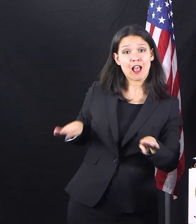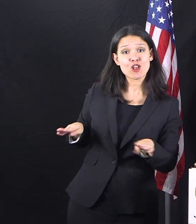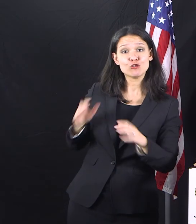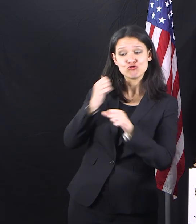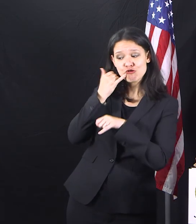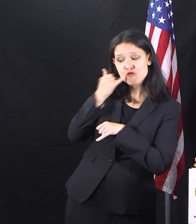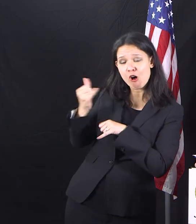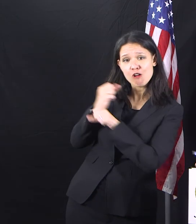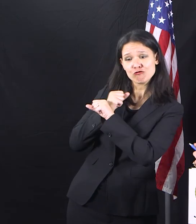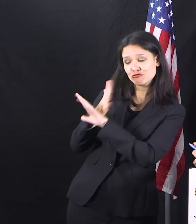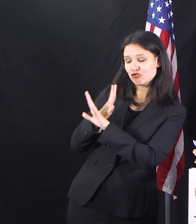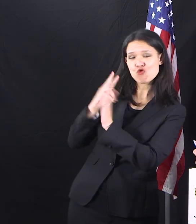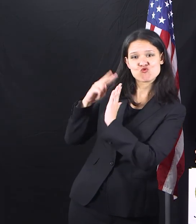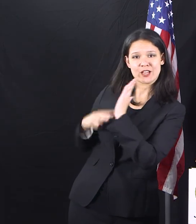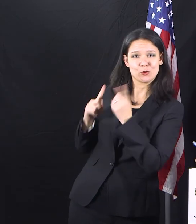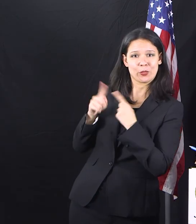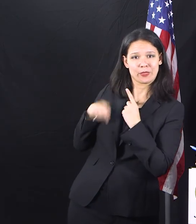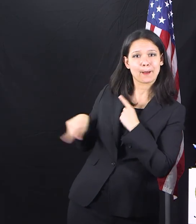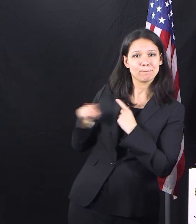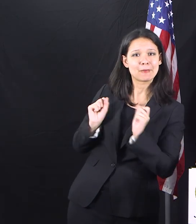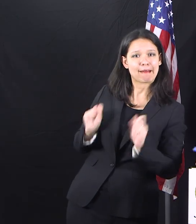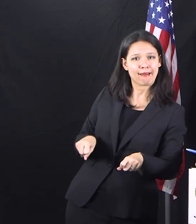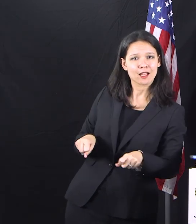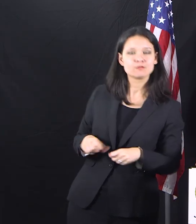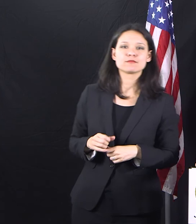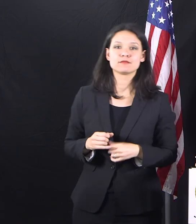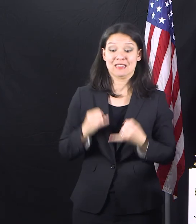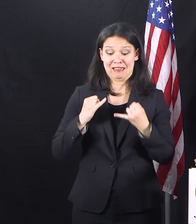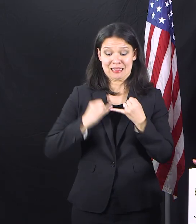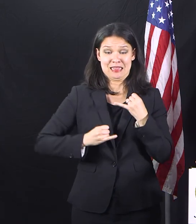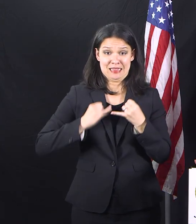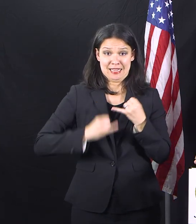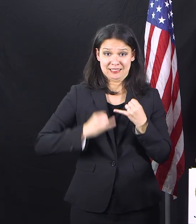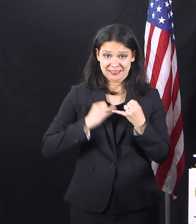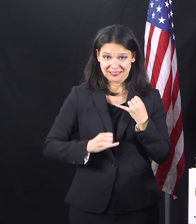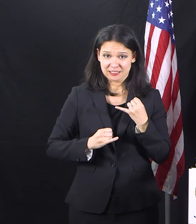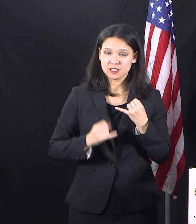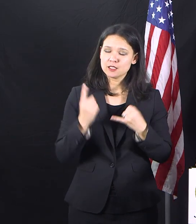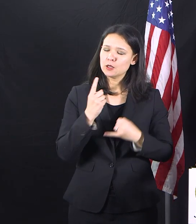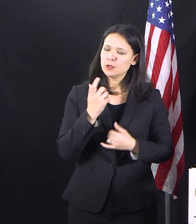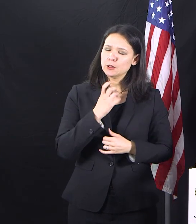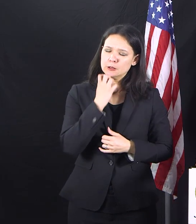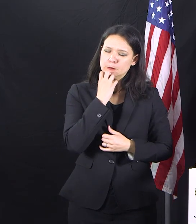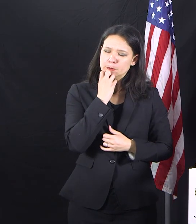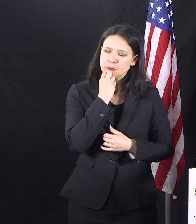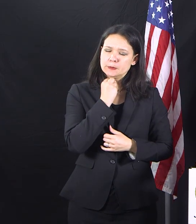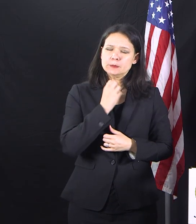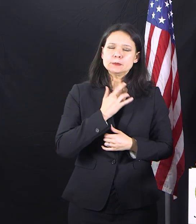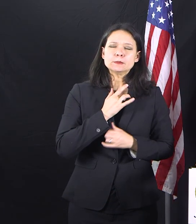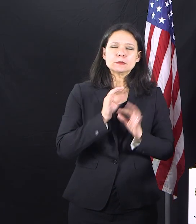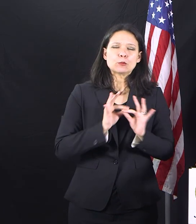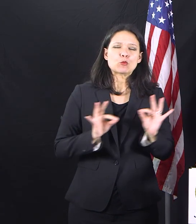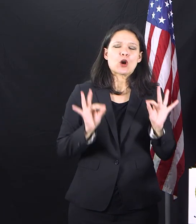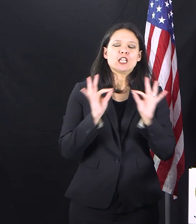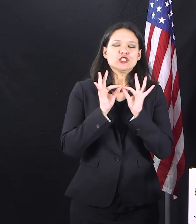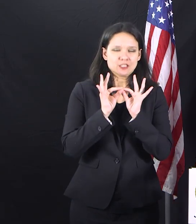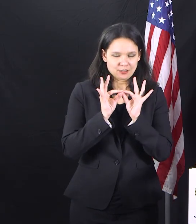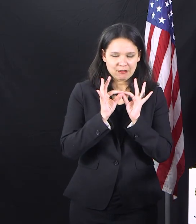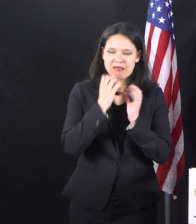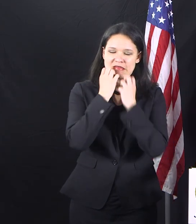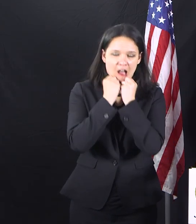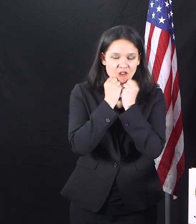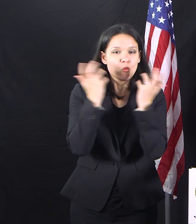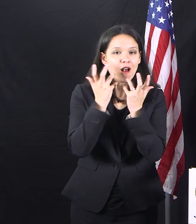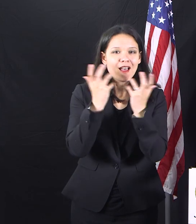part of education. Lastly, I want to talk about something that you know is dear to my heart, and that's being outside in